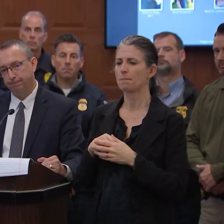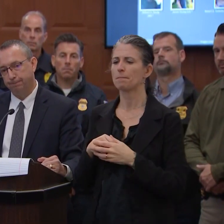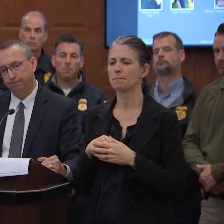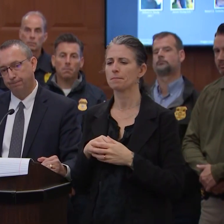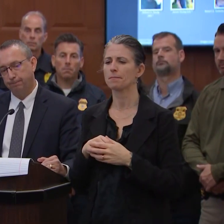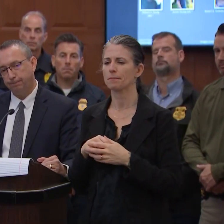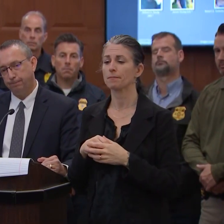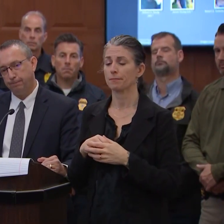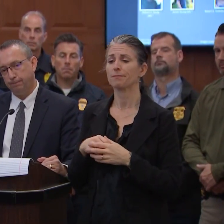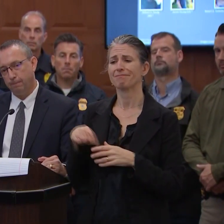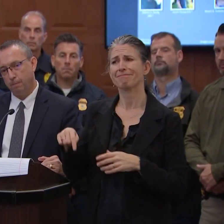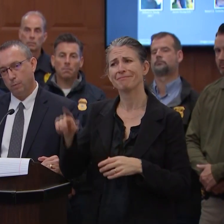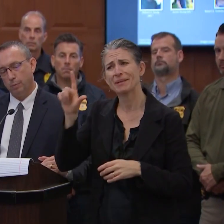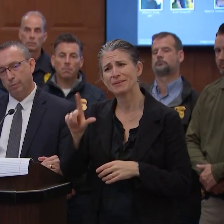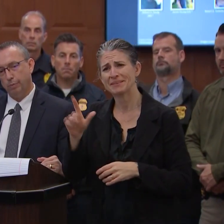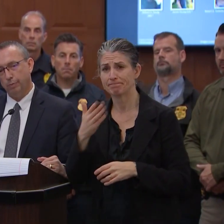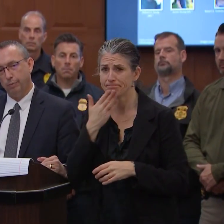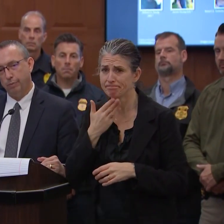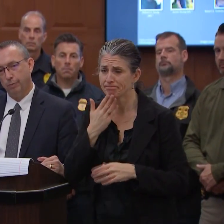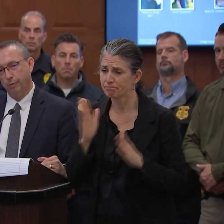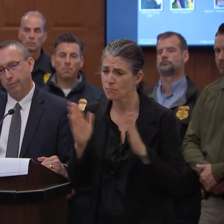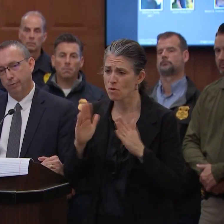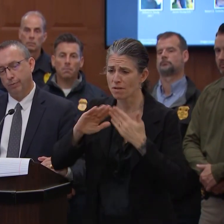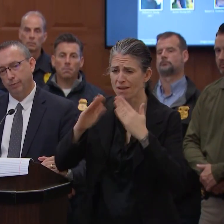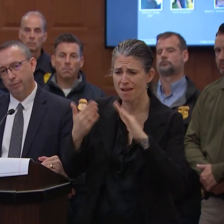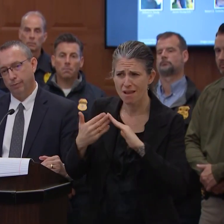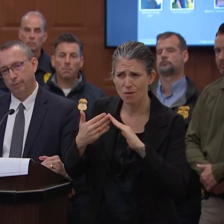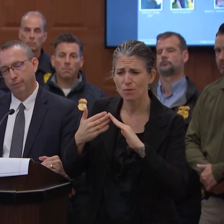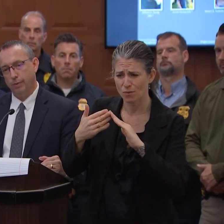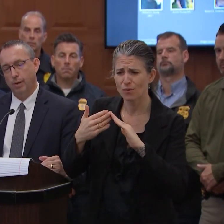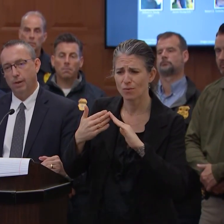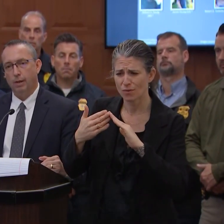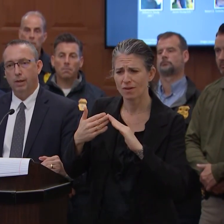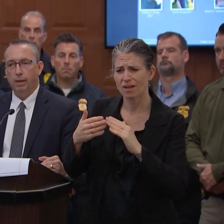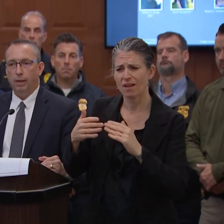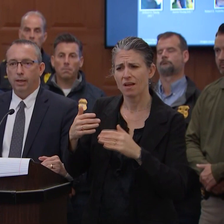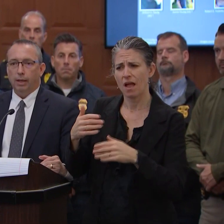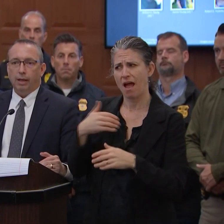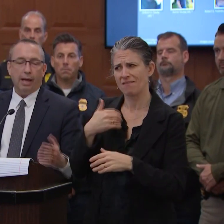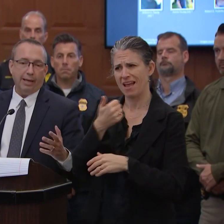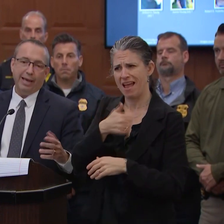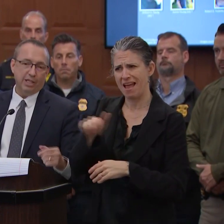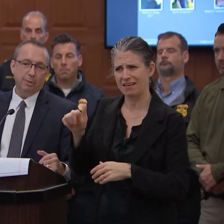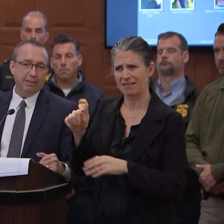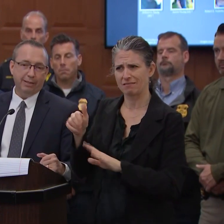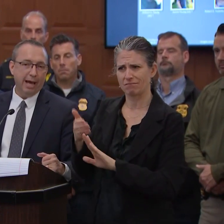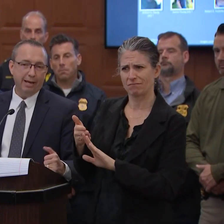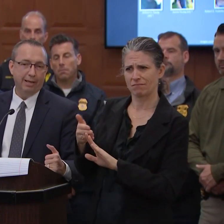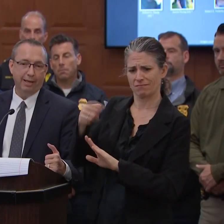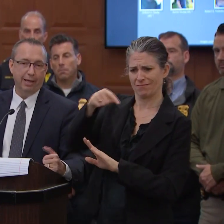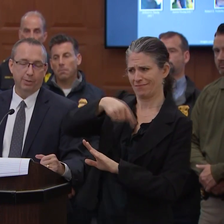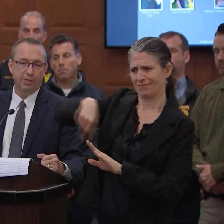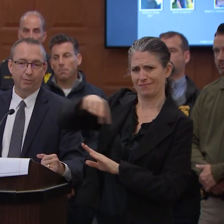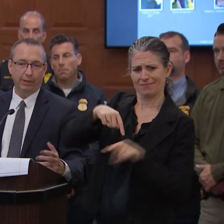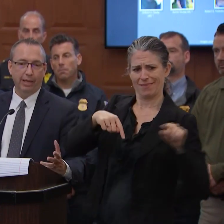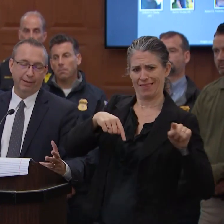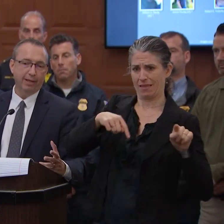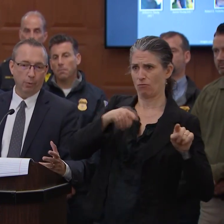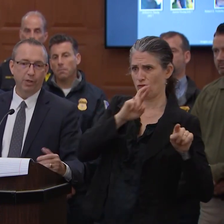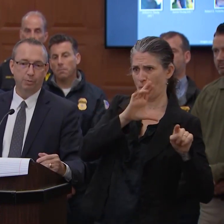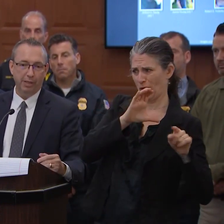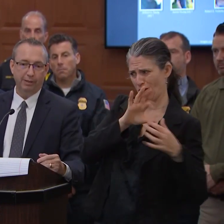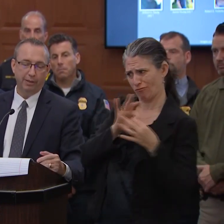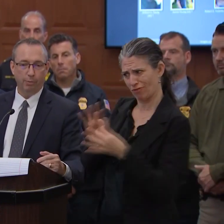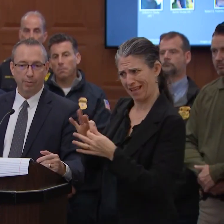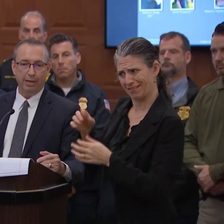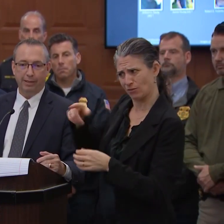any indication that he had a prior relationship with any of the victims? I can't speak to that specifically. I think that